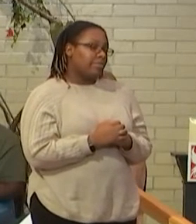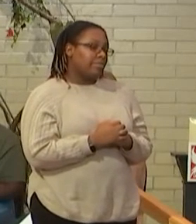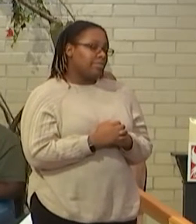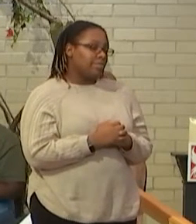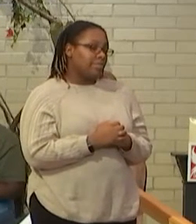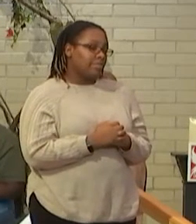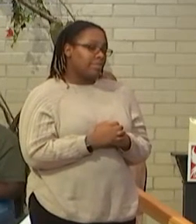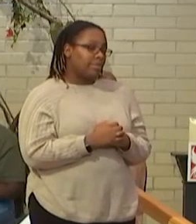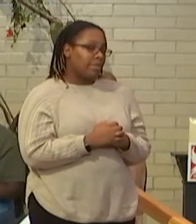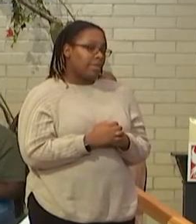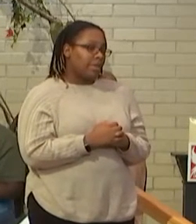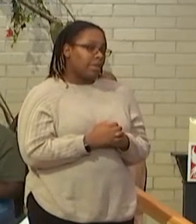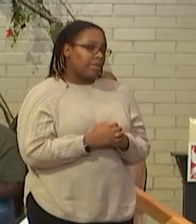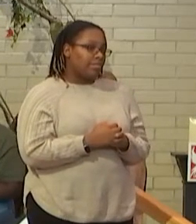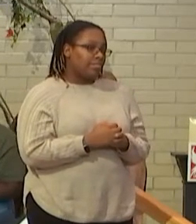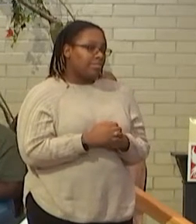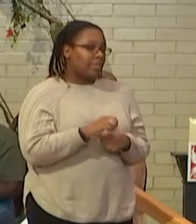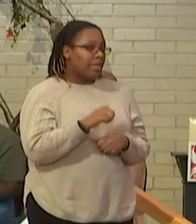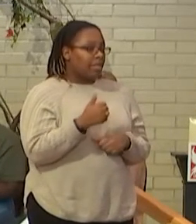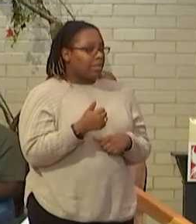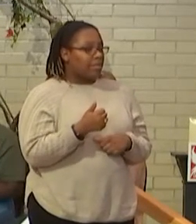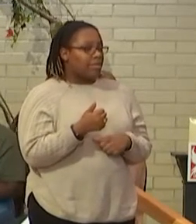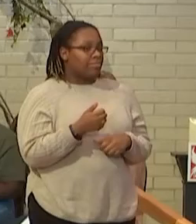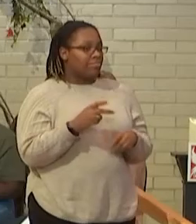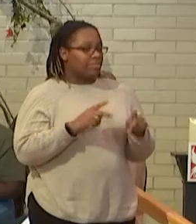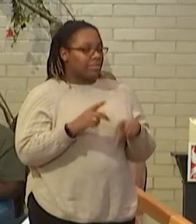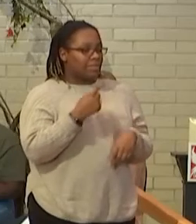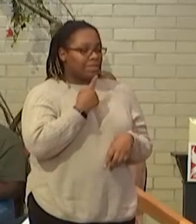One other thing that people say to me